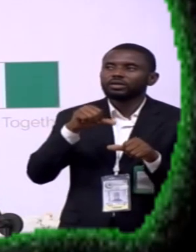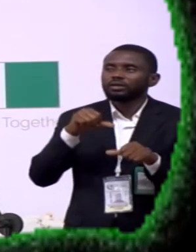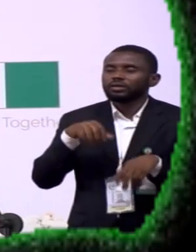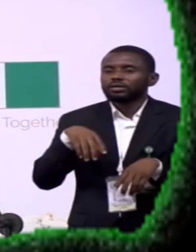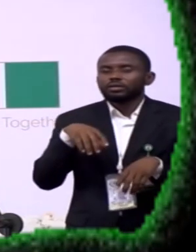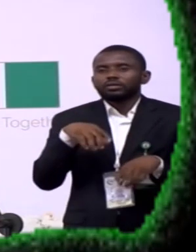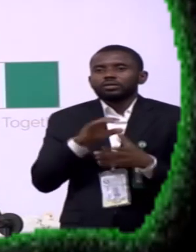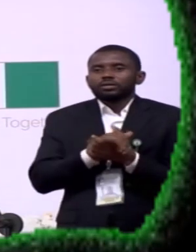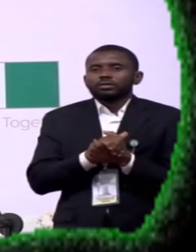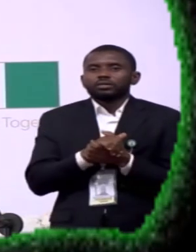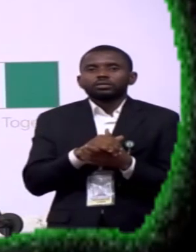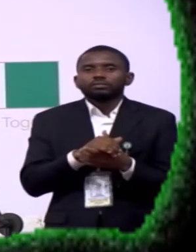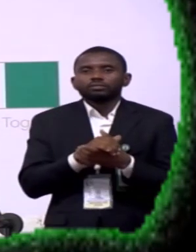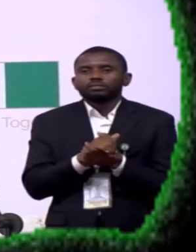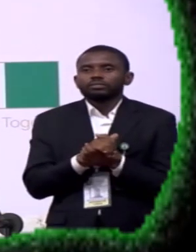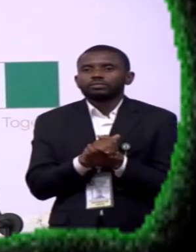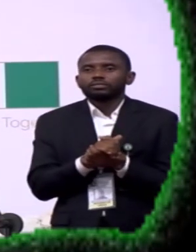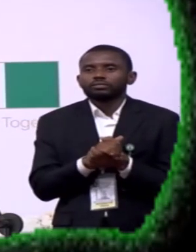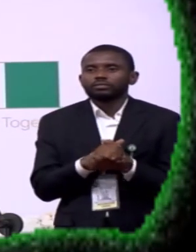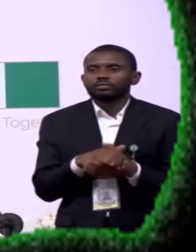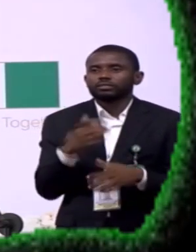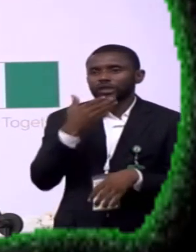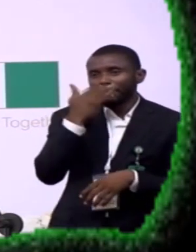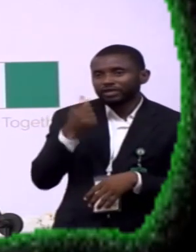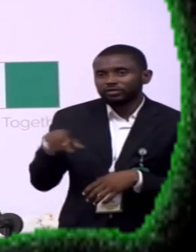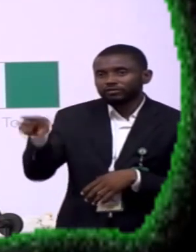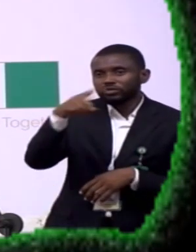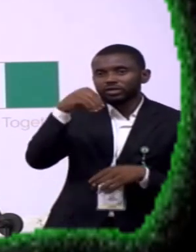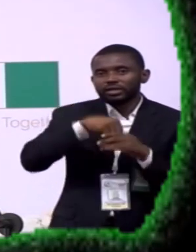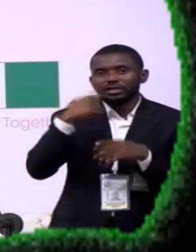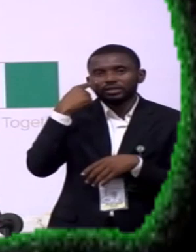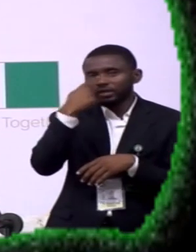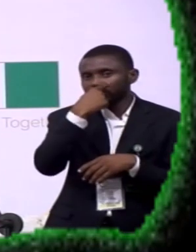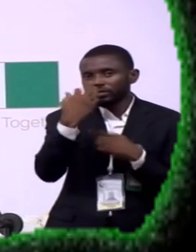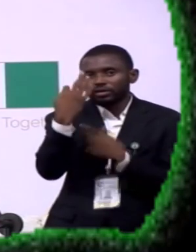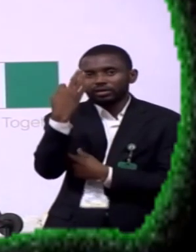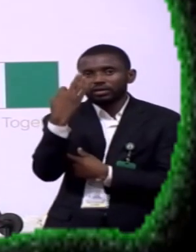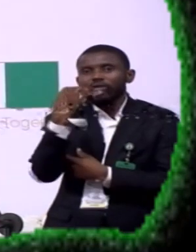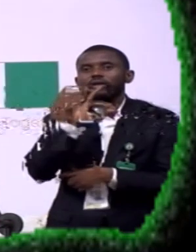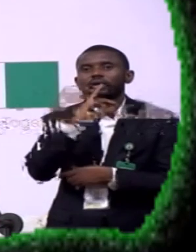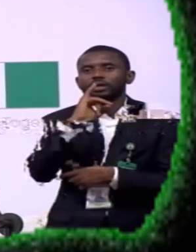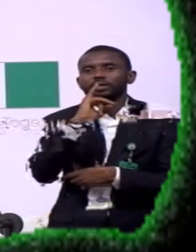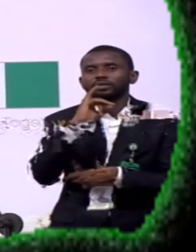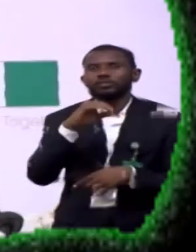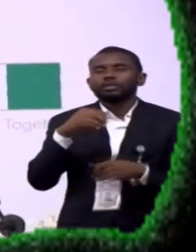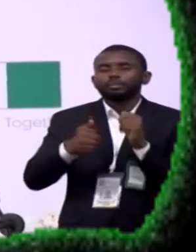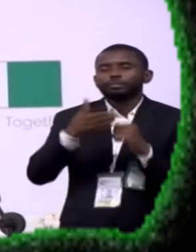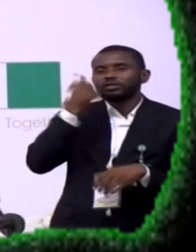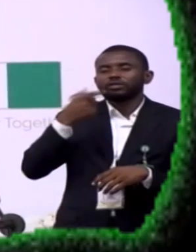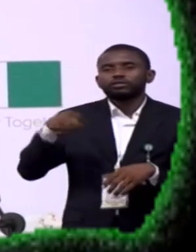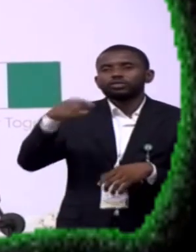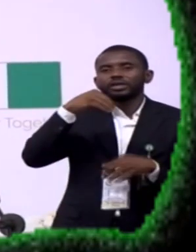another. The best of you in the sight of Allah is he who is the most